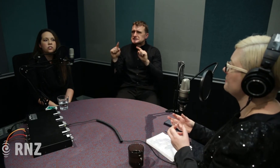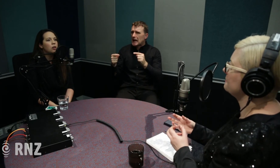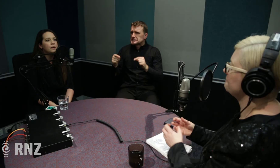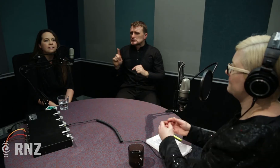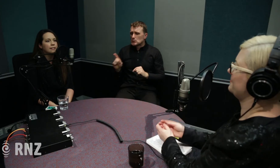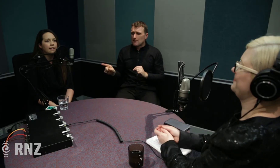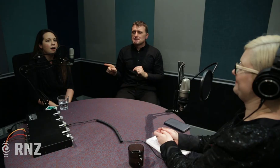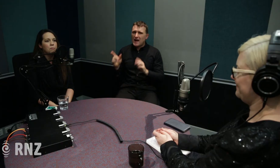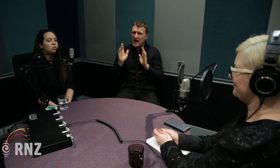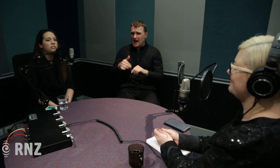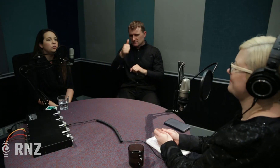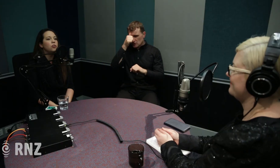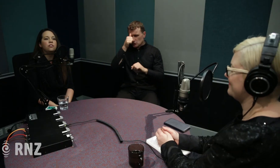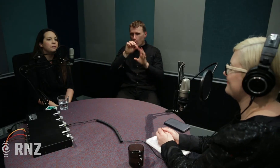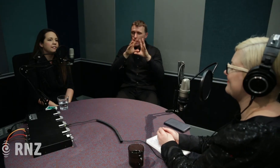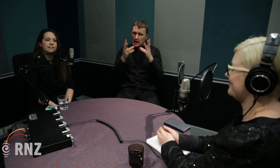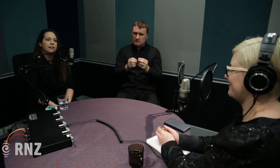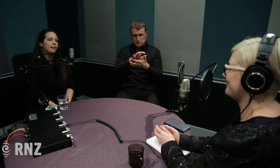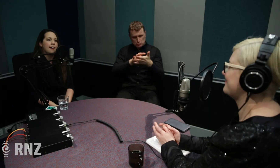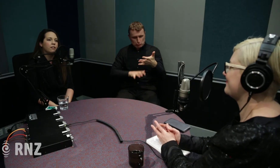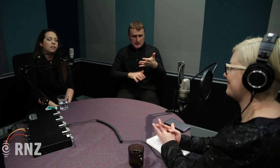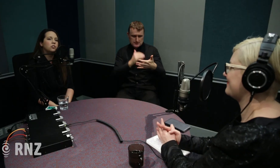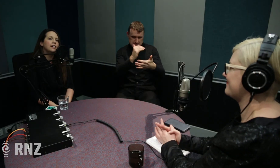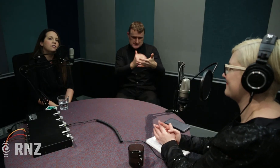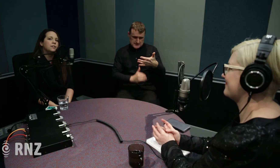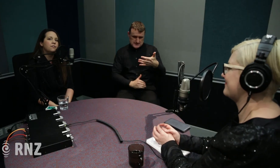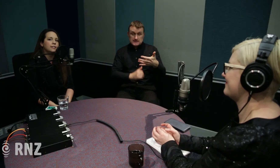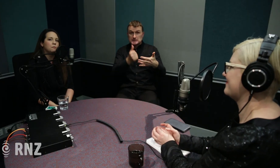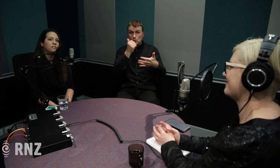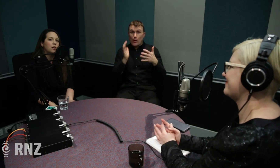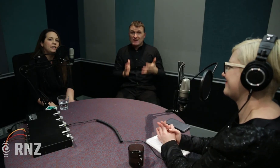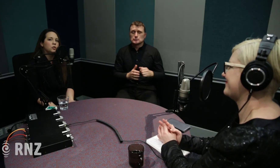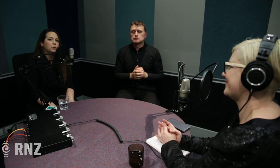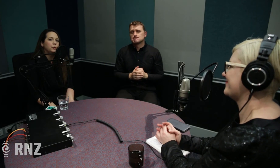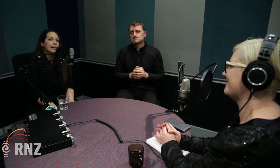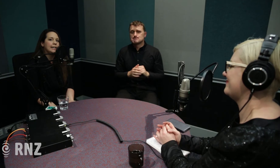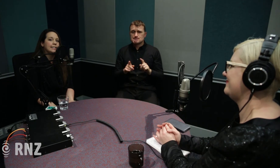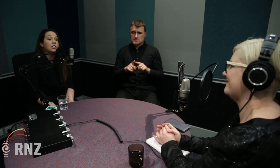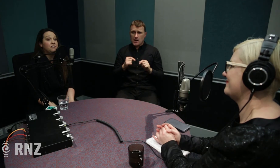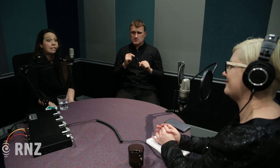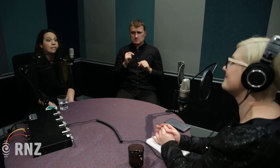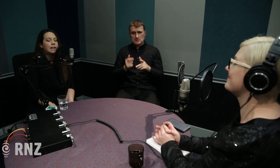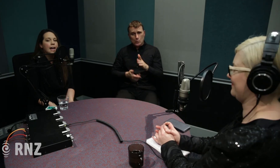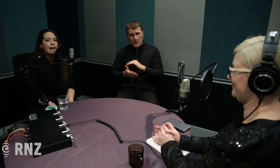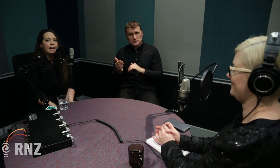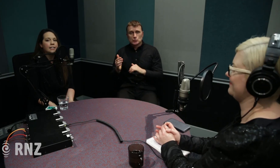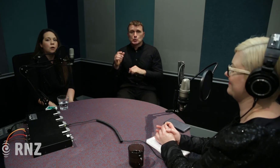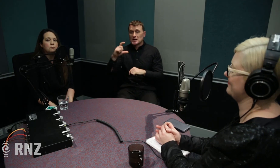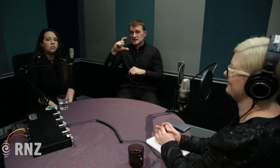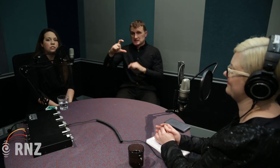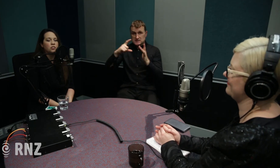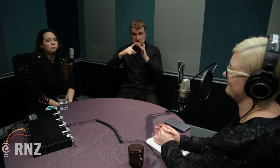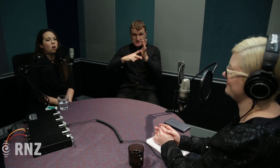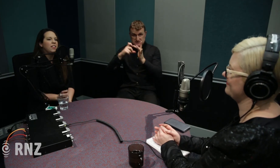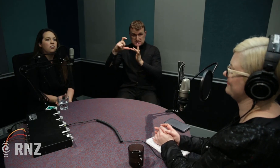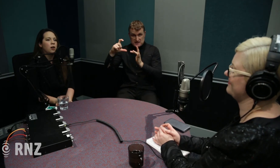You have to know it inside out, because if you don't know it inside out, so like if, say for example, if I went to a Civic event and I was